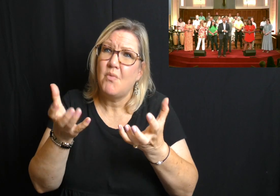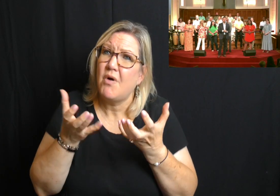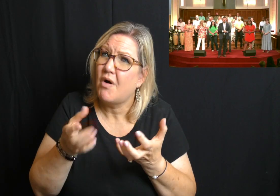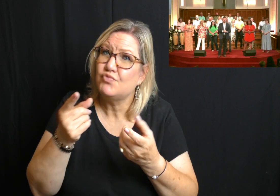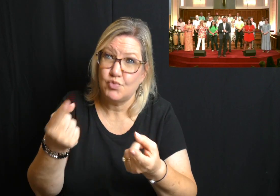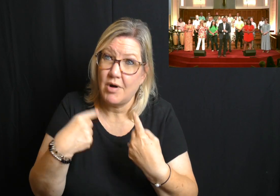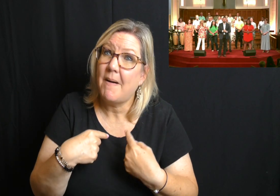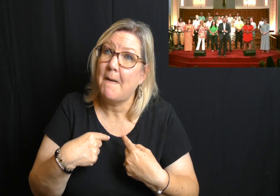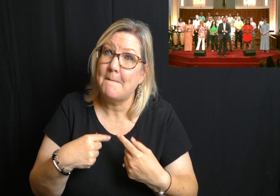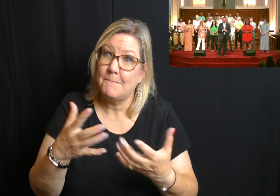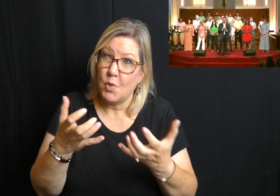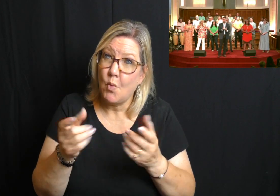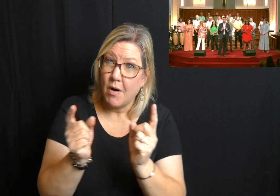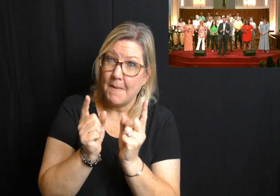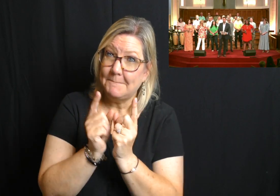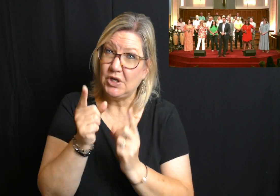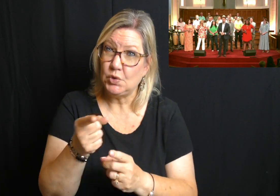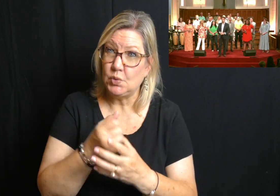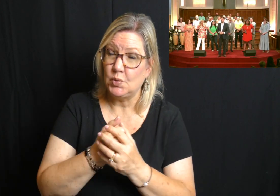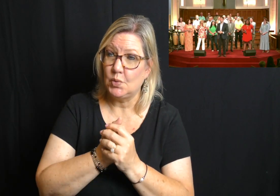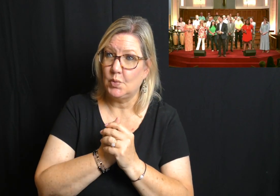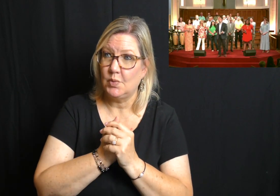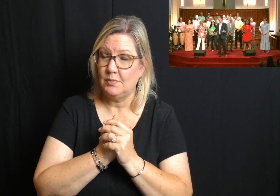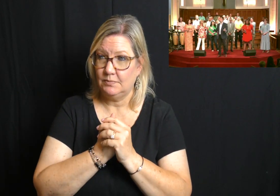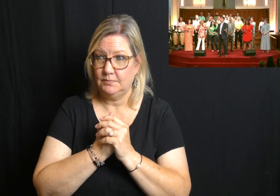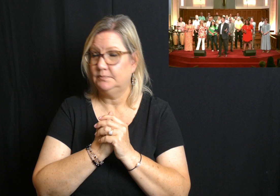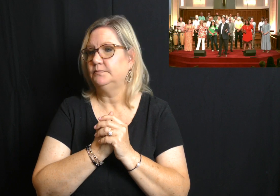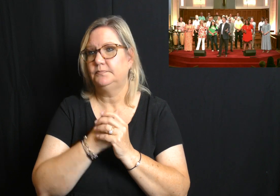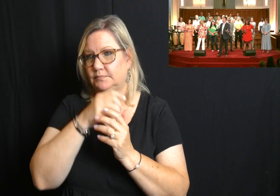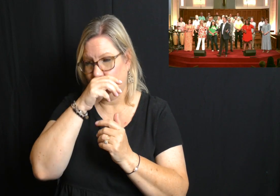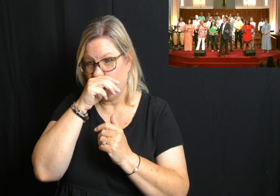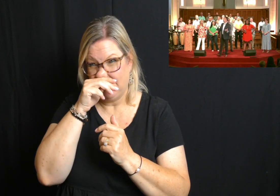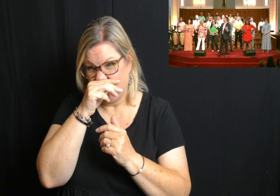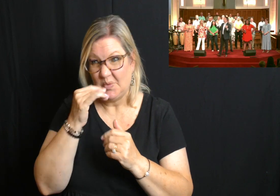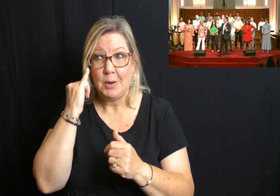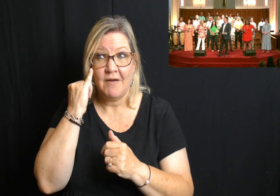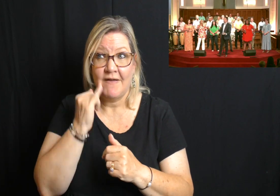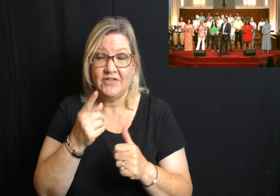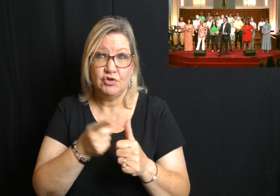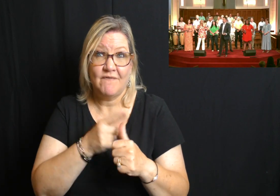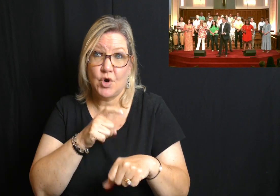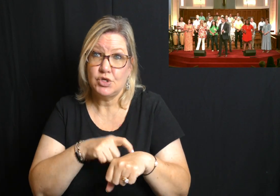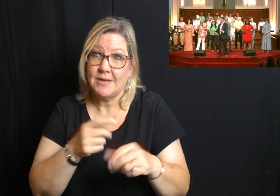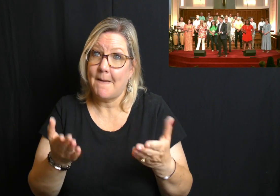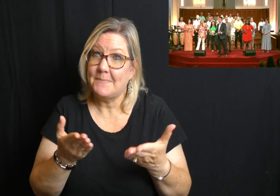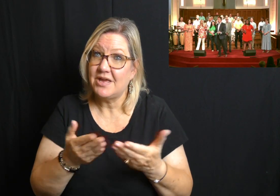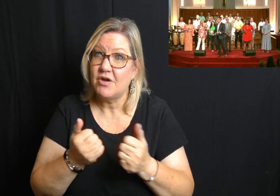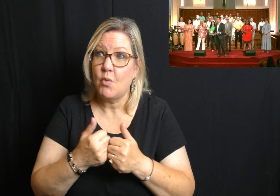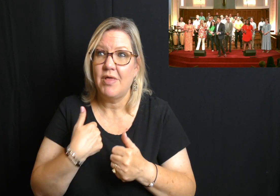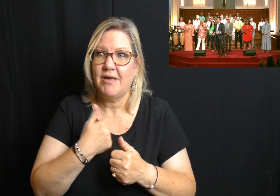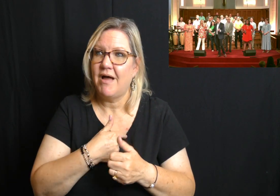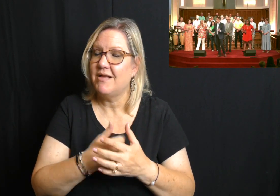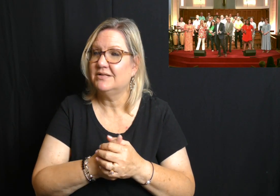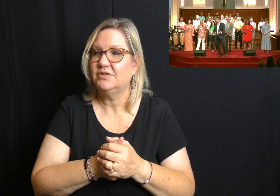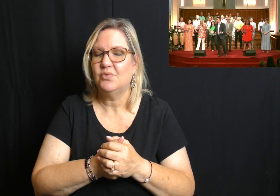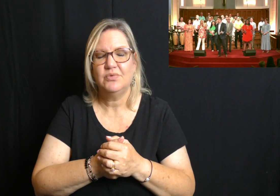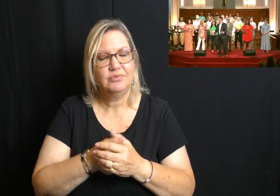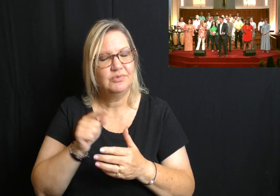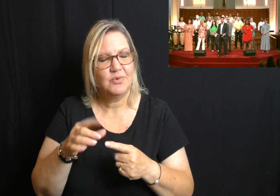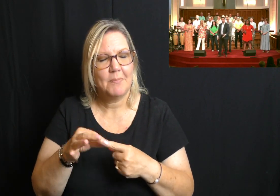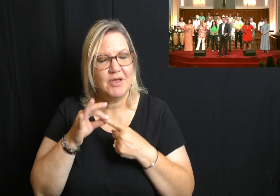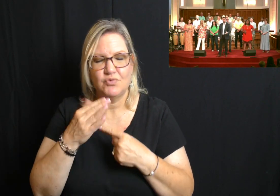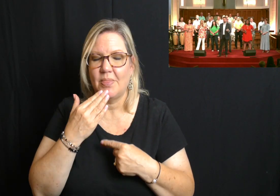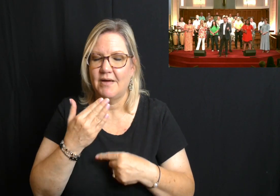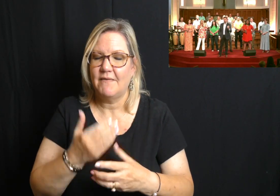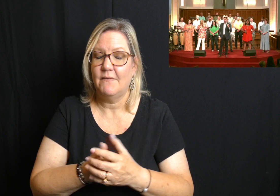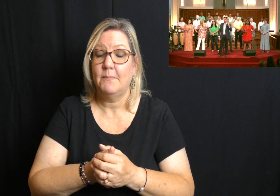doing stuff like that. We'd love for you to do that. And if you're first time here with us, we're so glad. You're a special guest. In the end of our service,